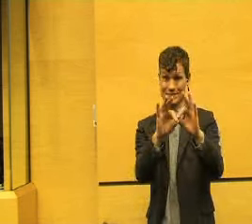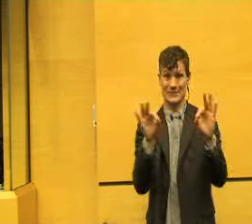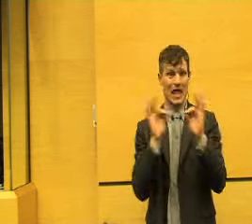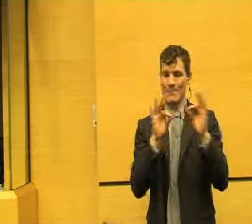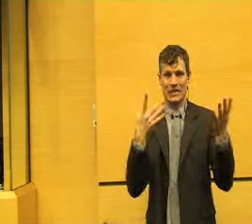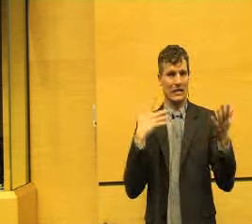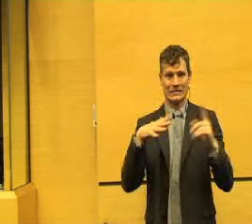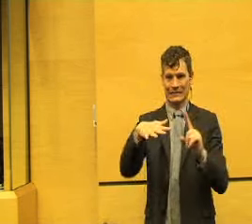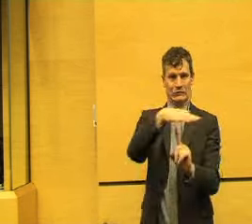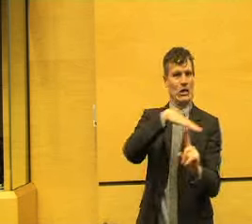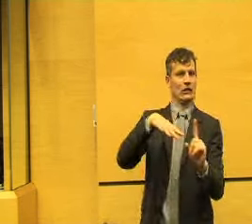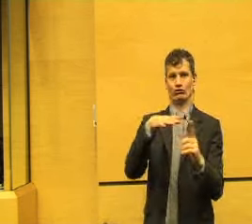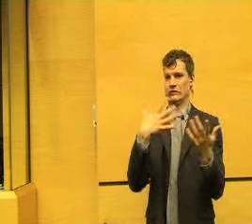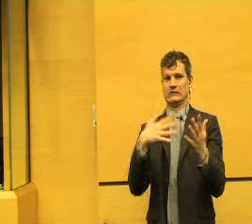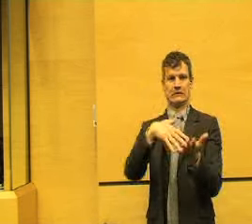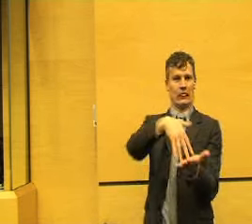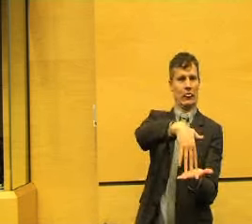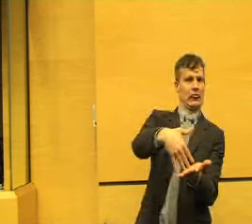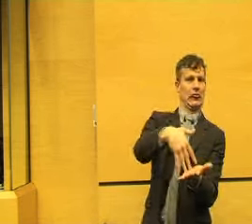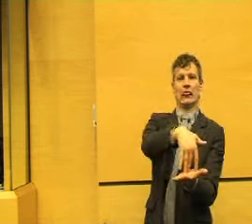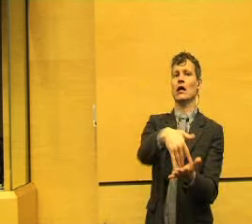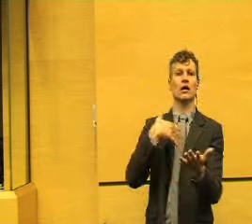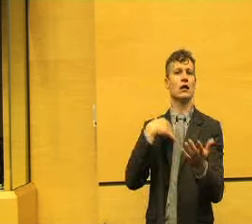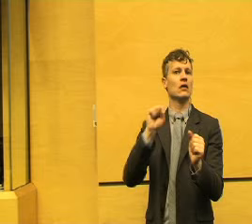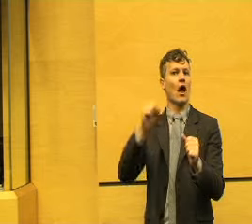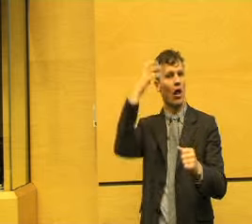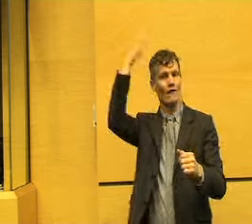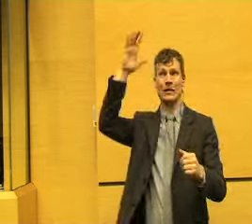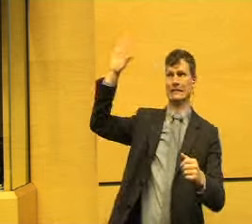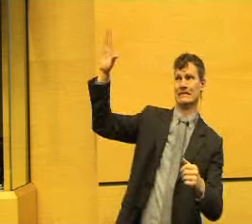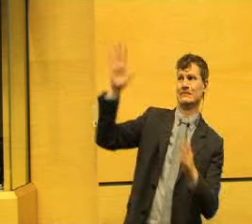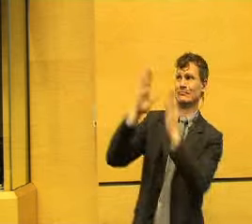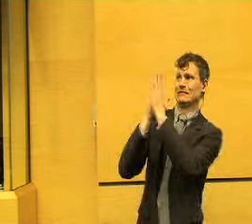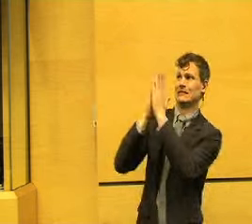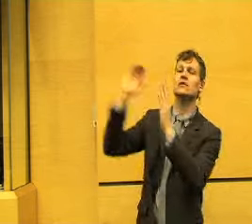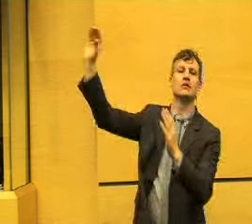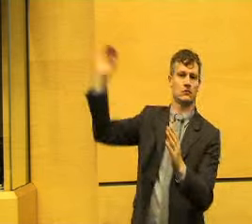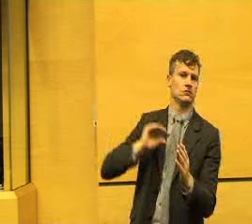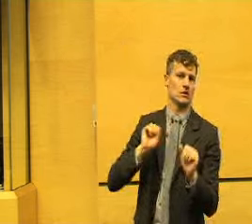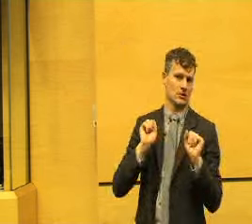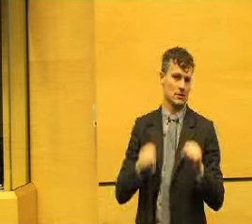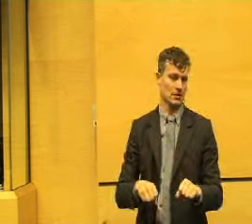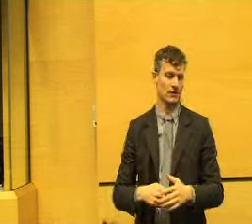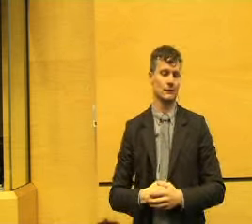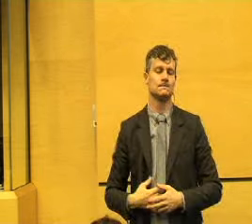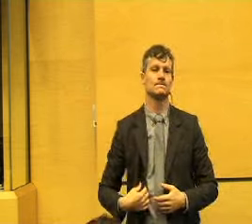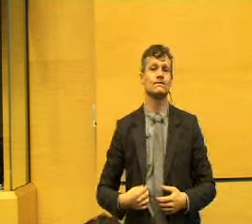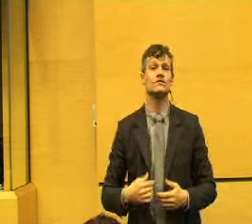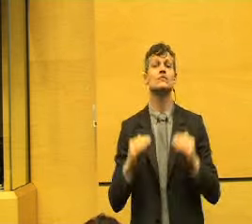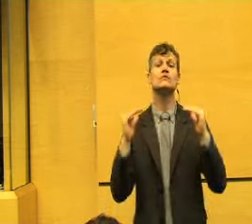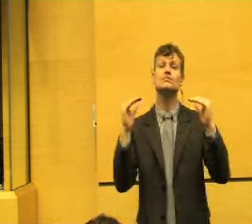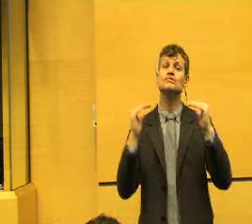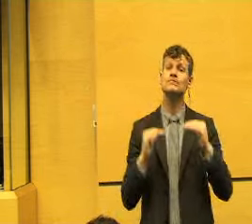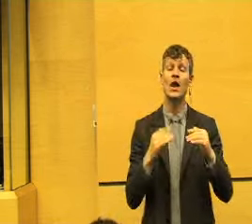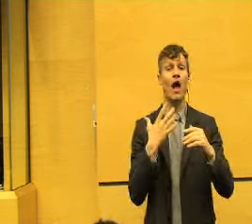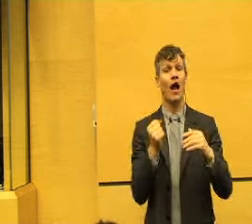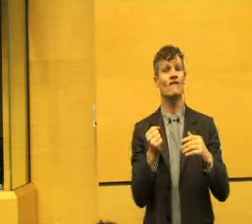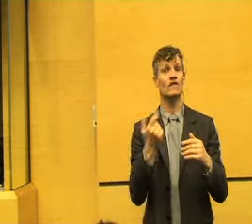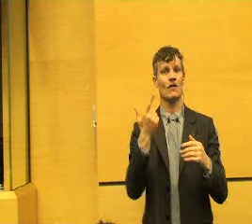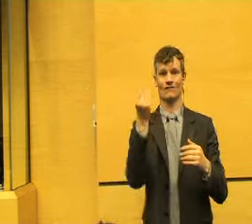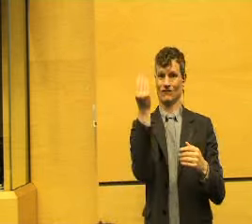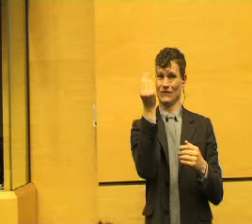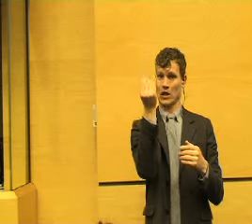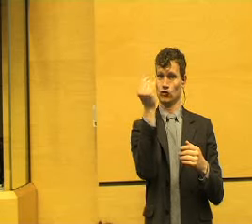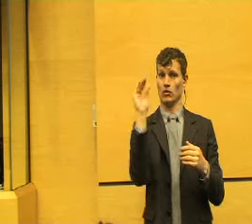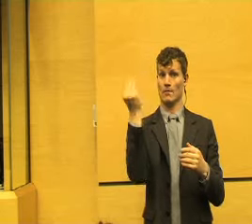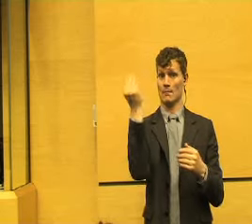The Department of Empowerment of Persons with Disability also offers financial assistance to the